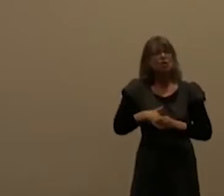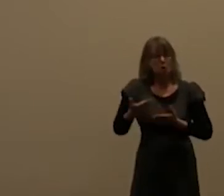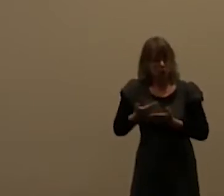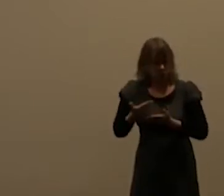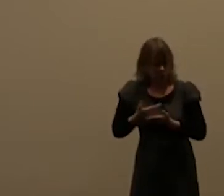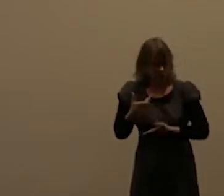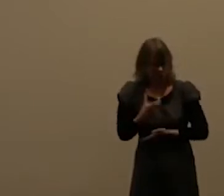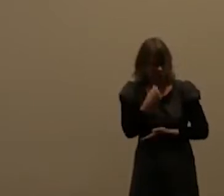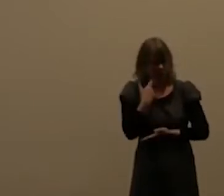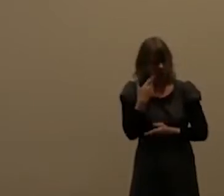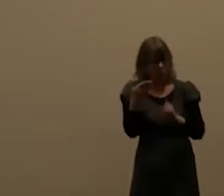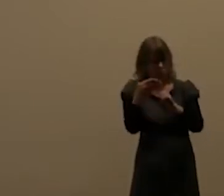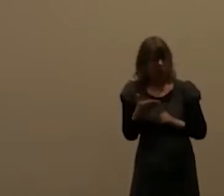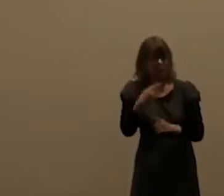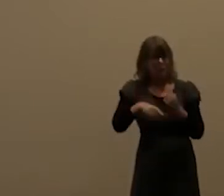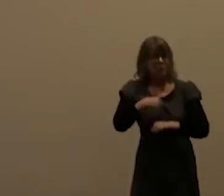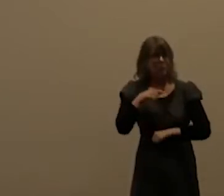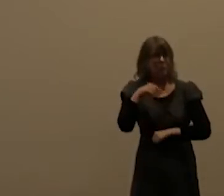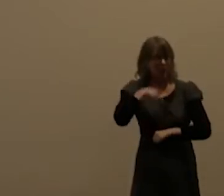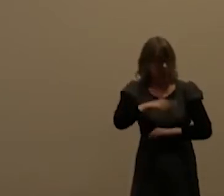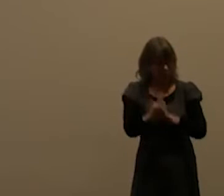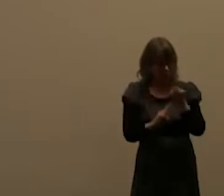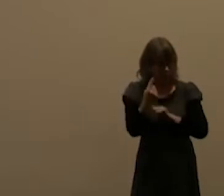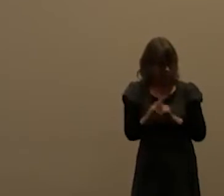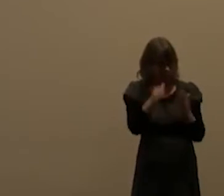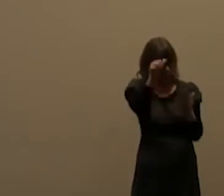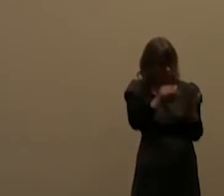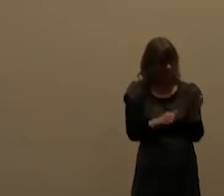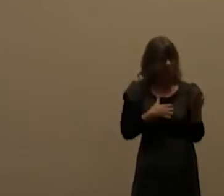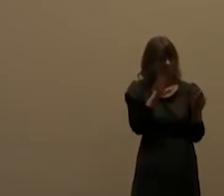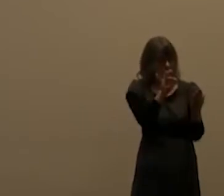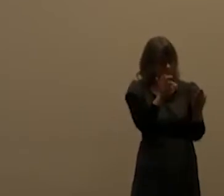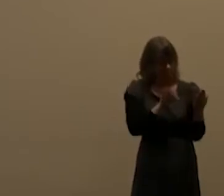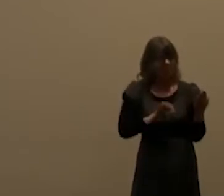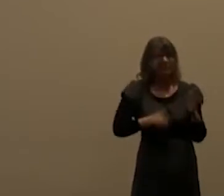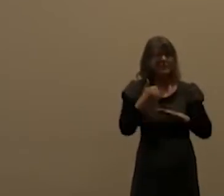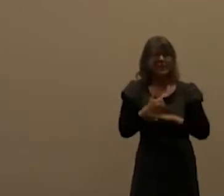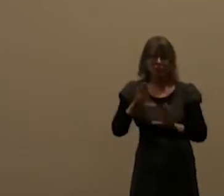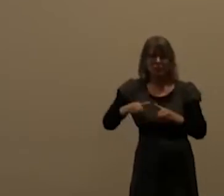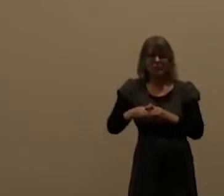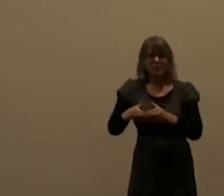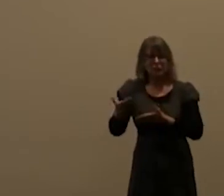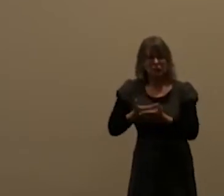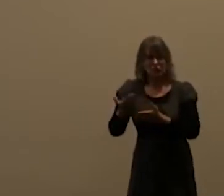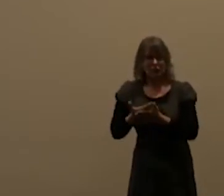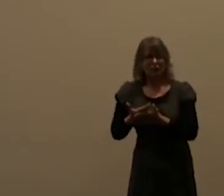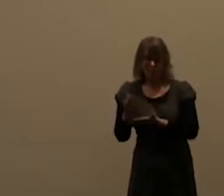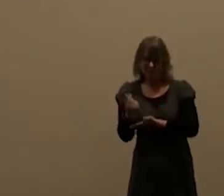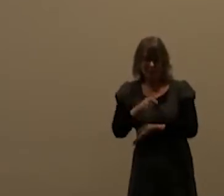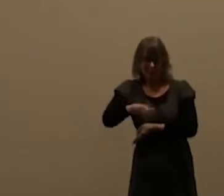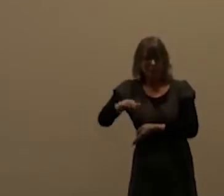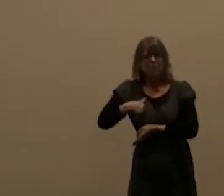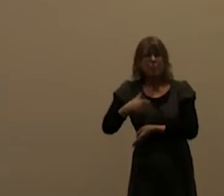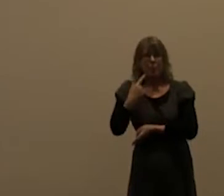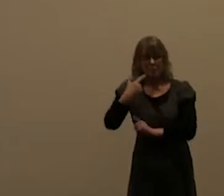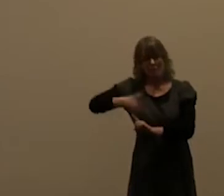to recognize everyone that's in the meeting or in that meeting invite, and it's going to set up a Teams chat with those people using Power Automate